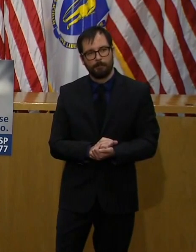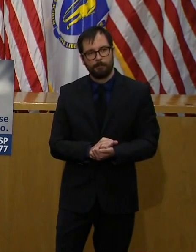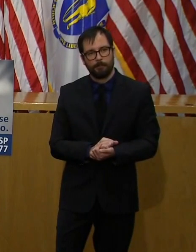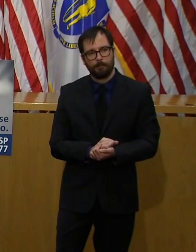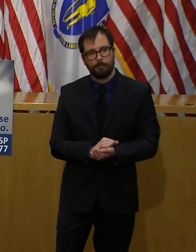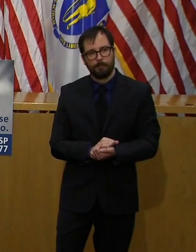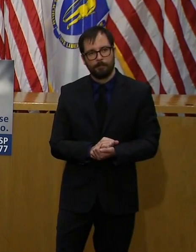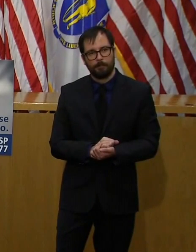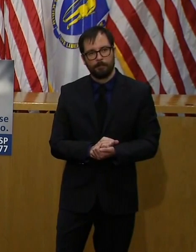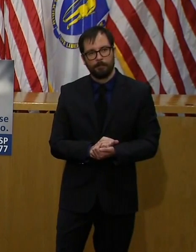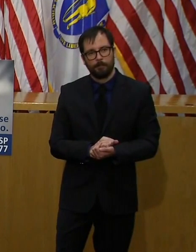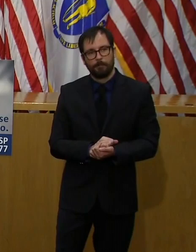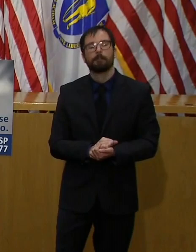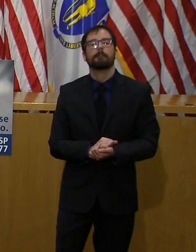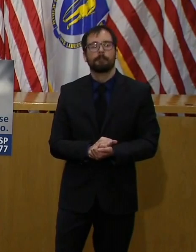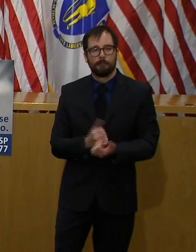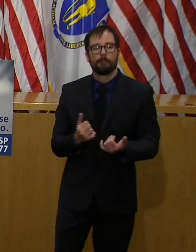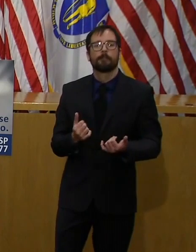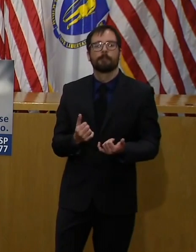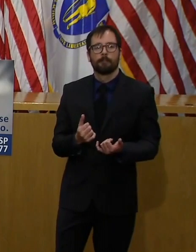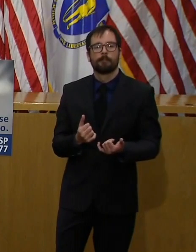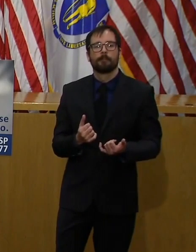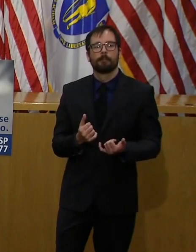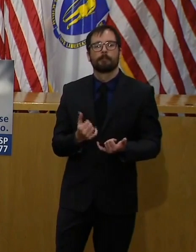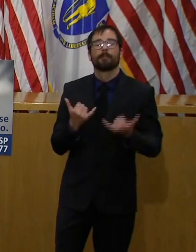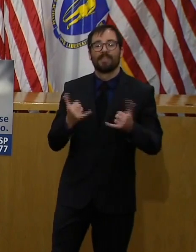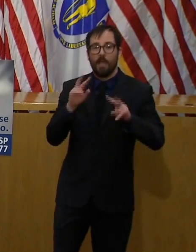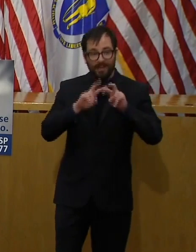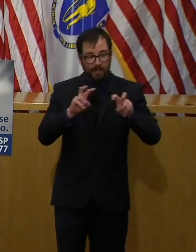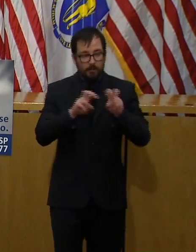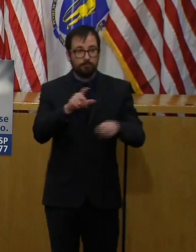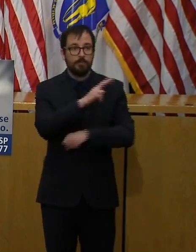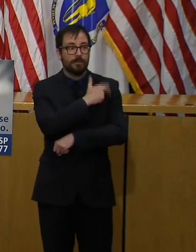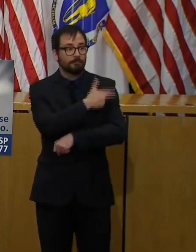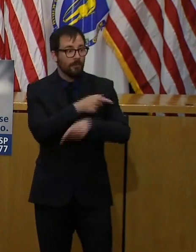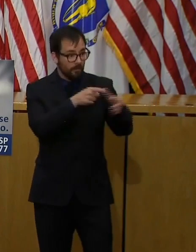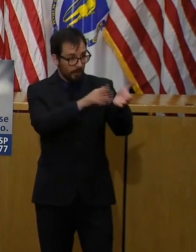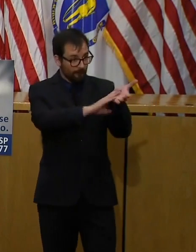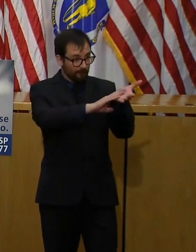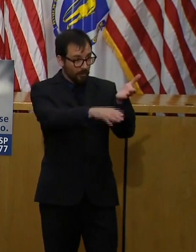does not affect their benefits in that hospital? It is actually,